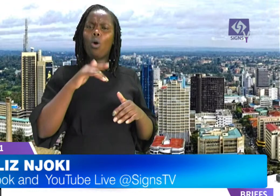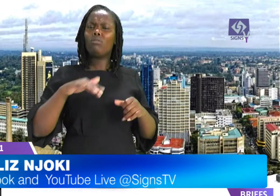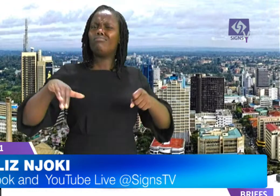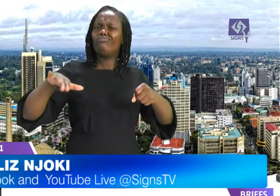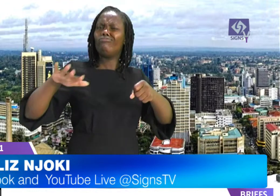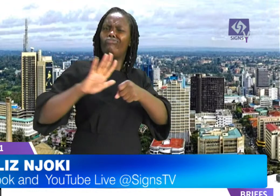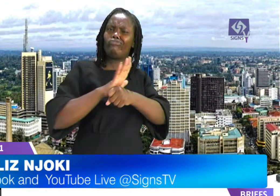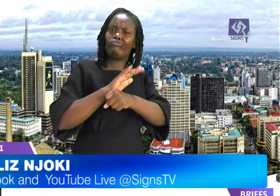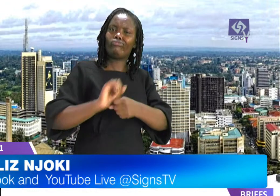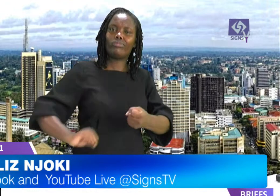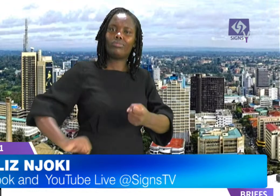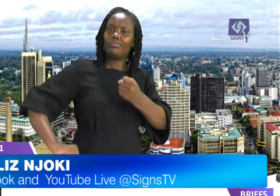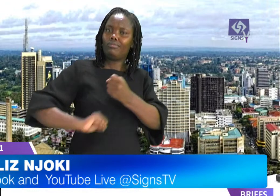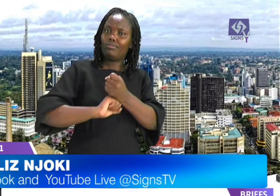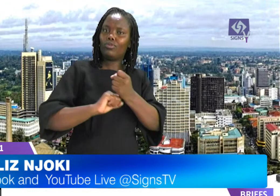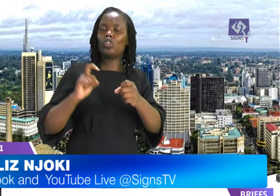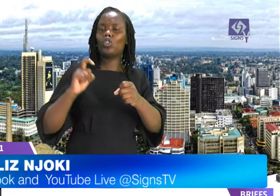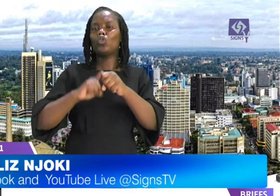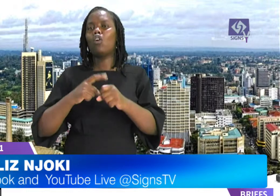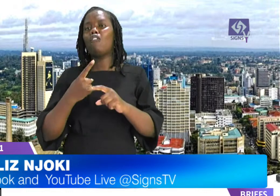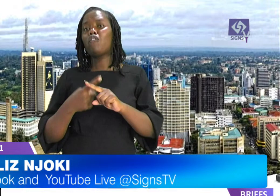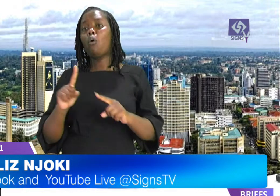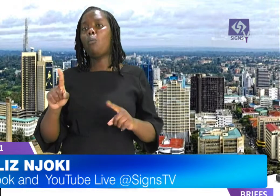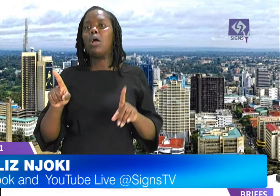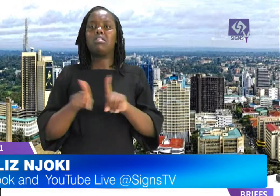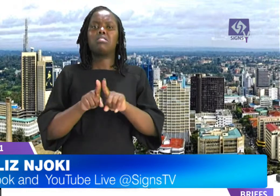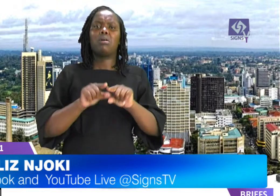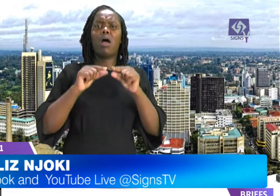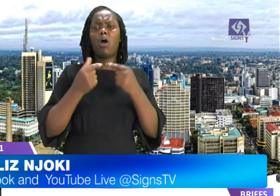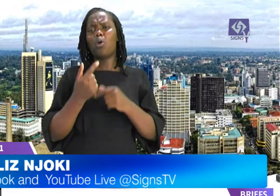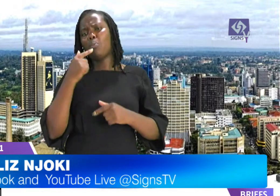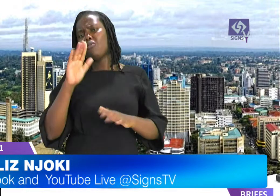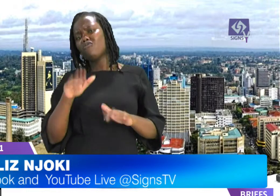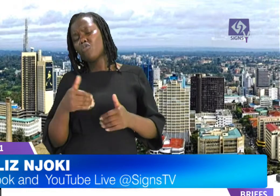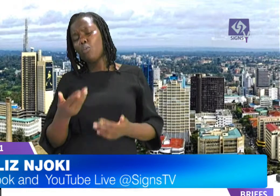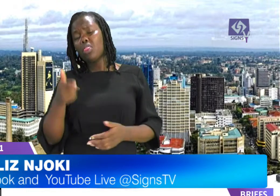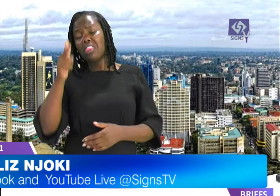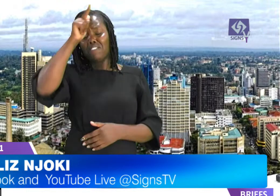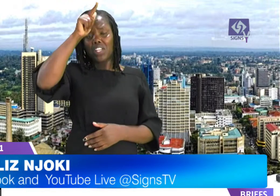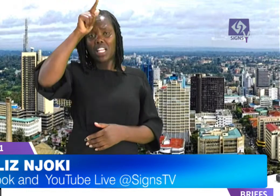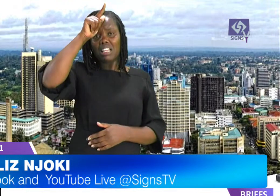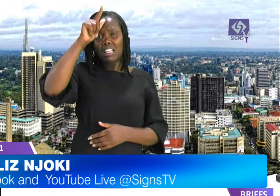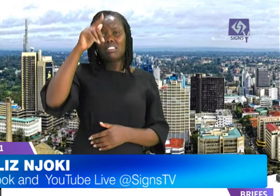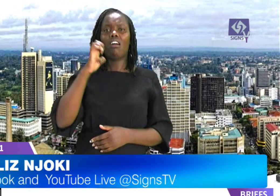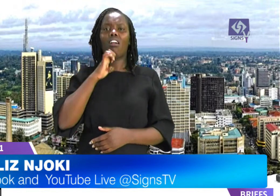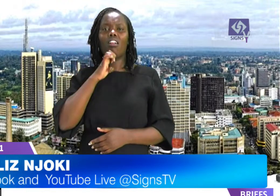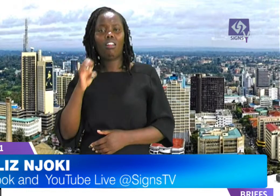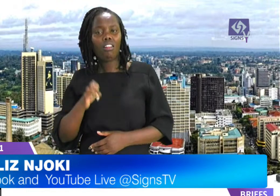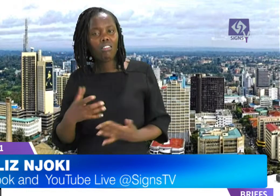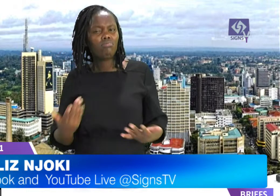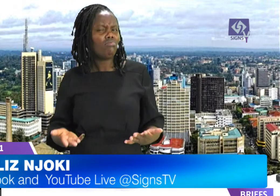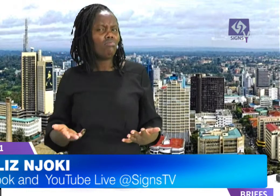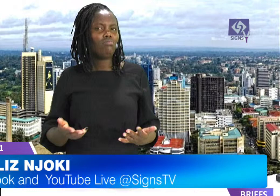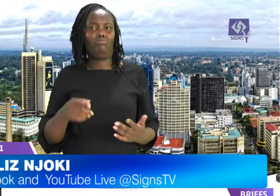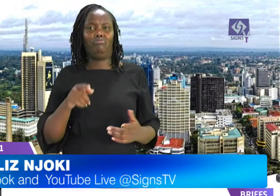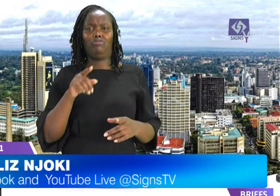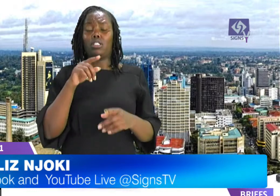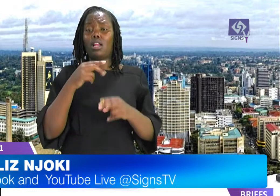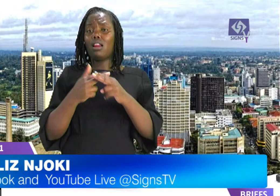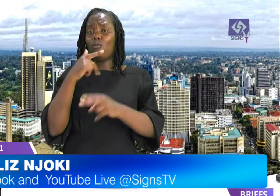while meeting 35 students he has fully sponsored to join Form 1 and a group of village elders,